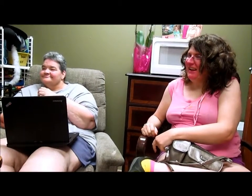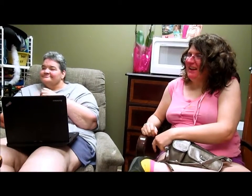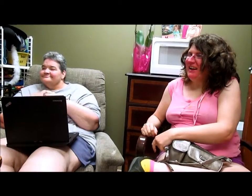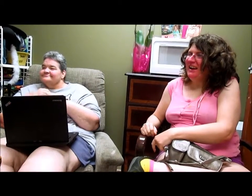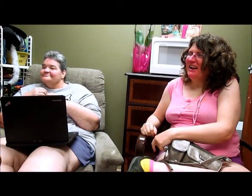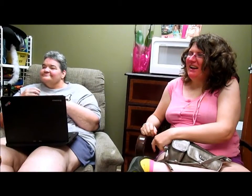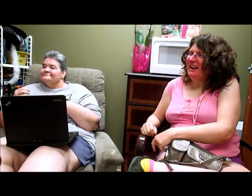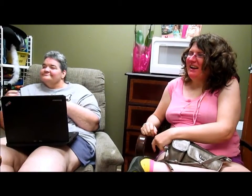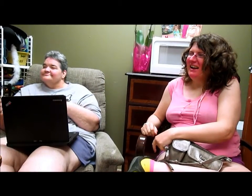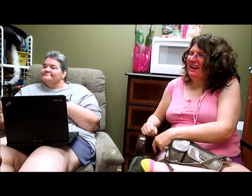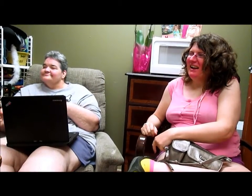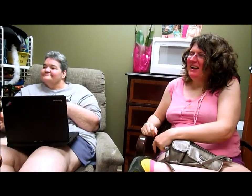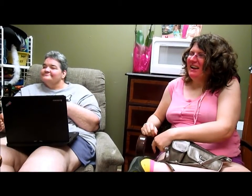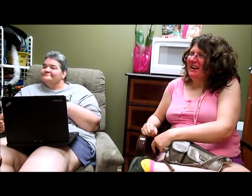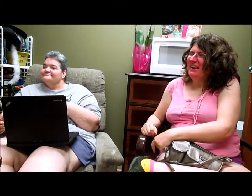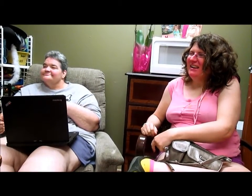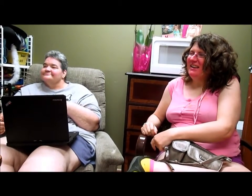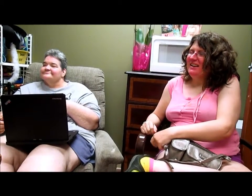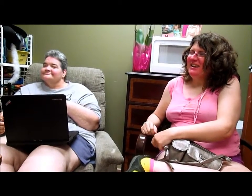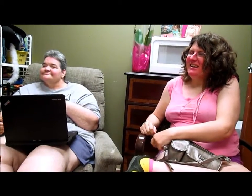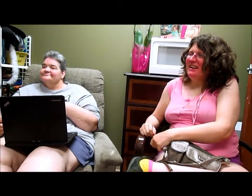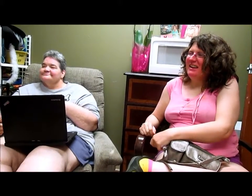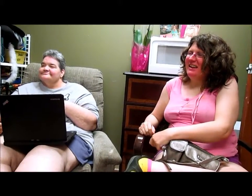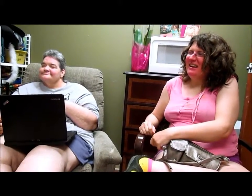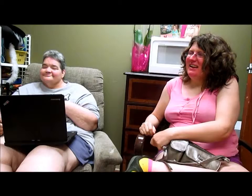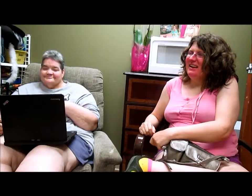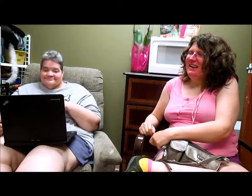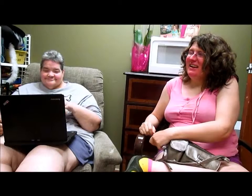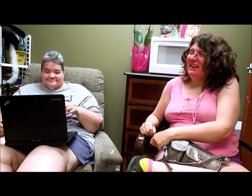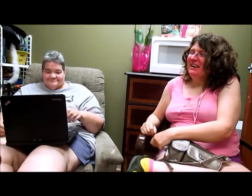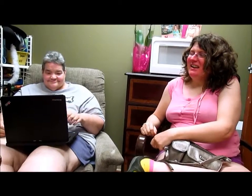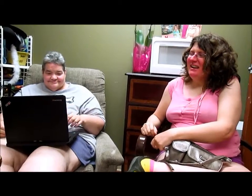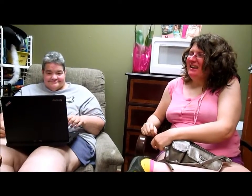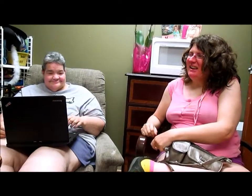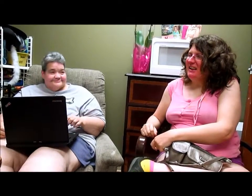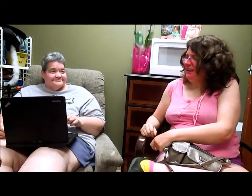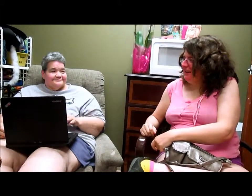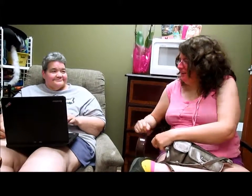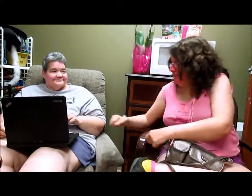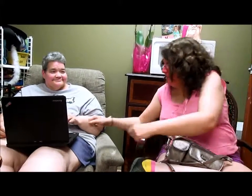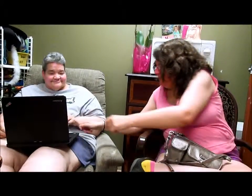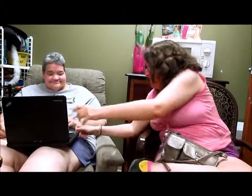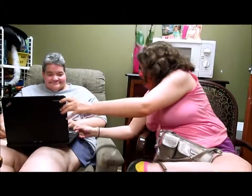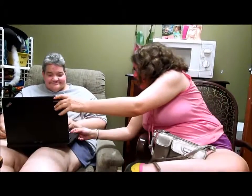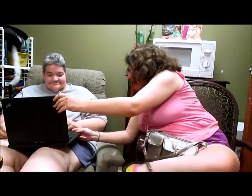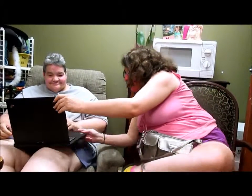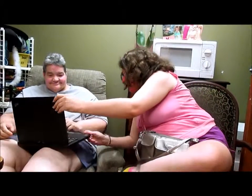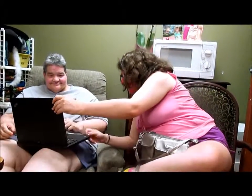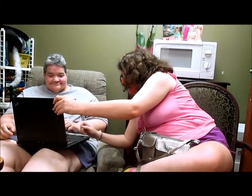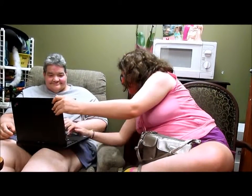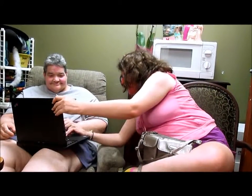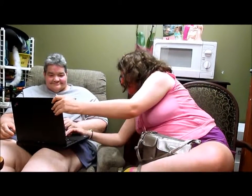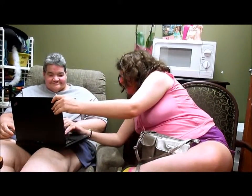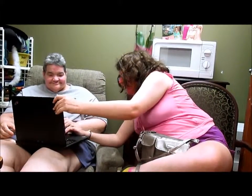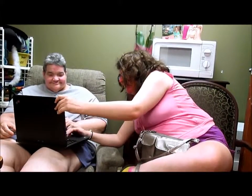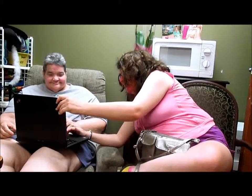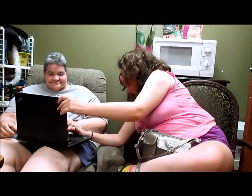He sang to you. There was Elvis impersonator working at the hotel.